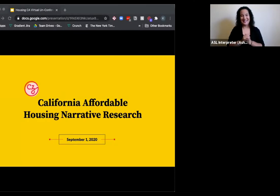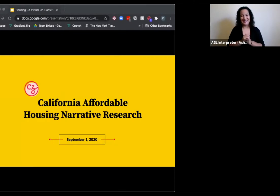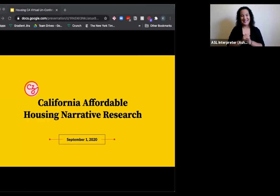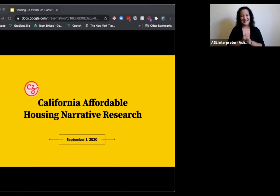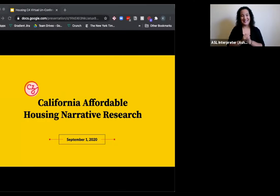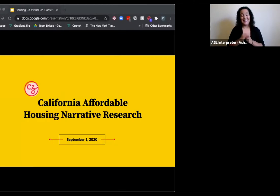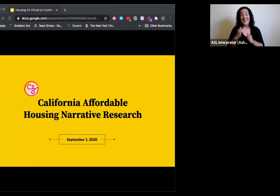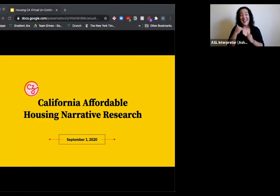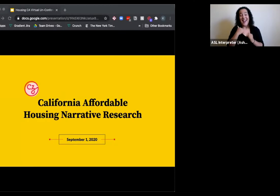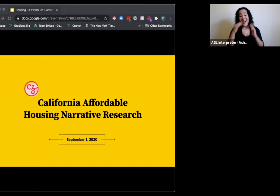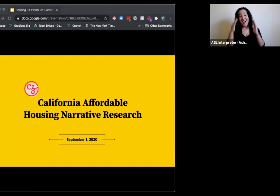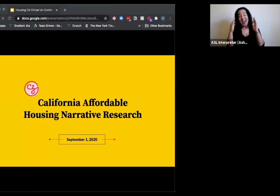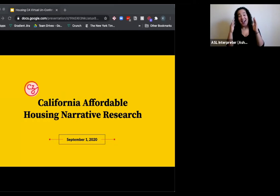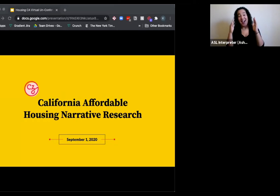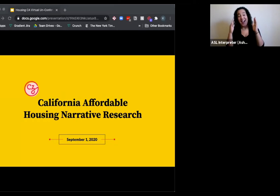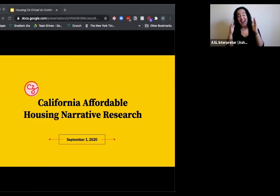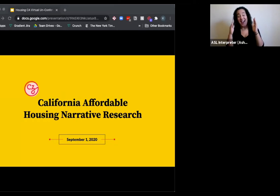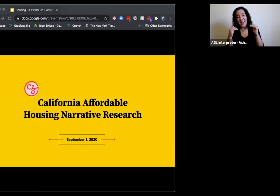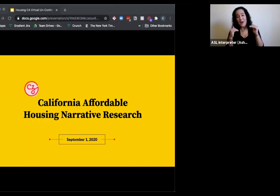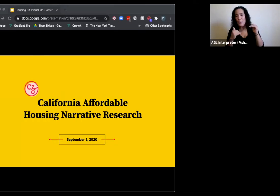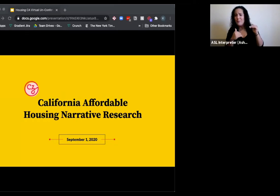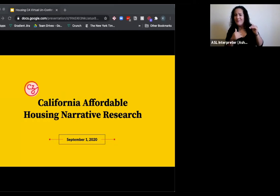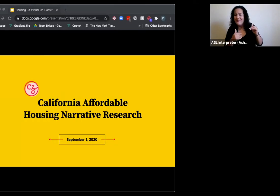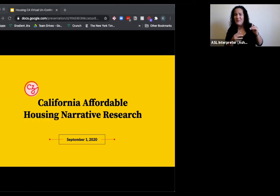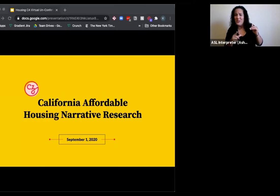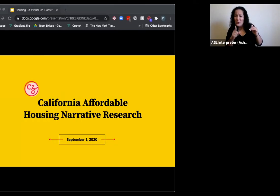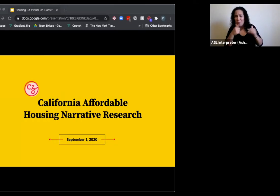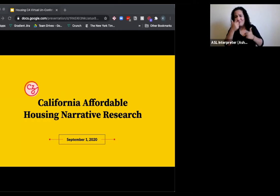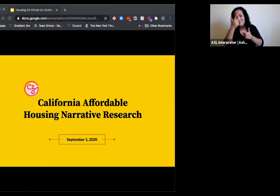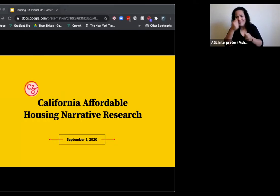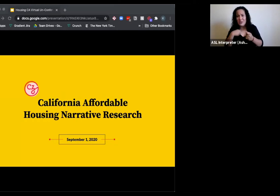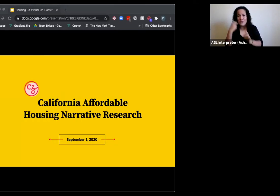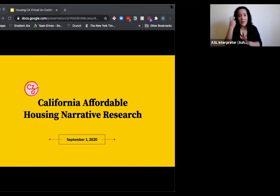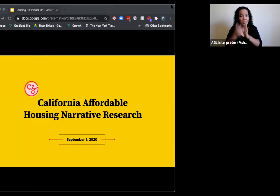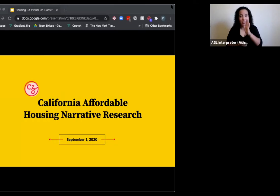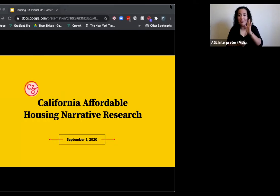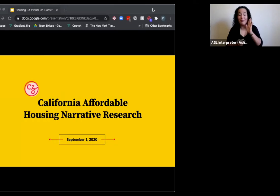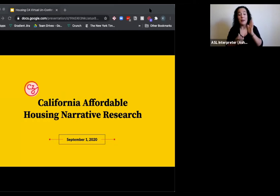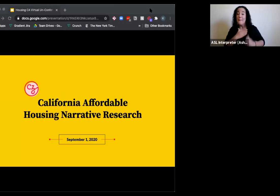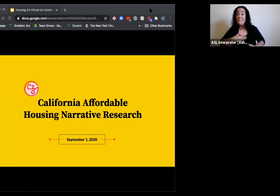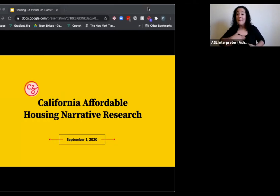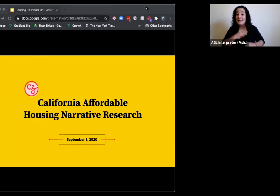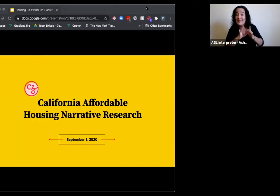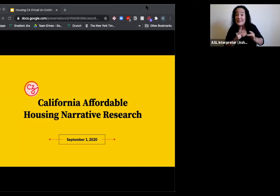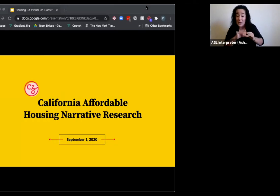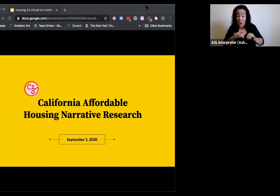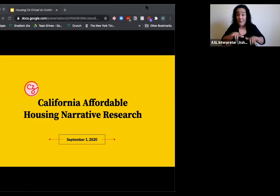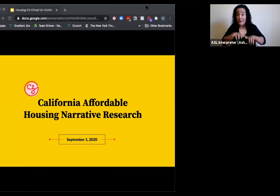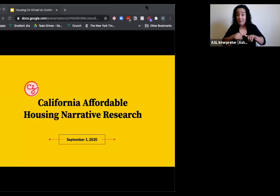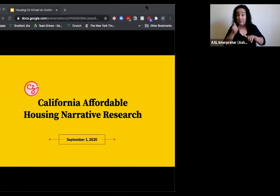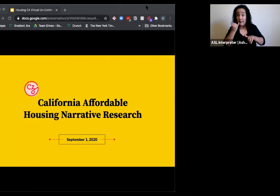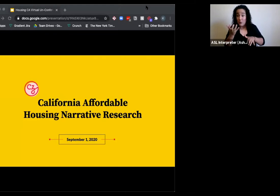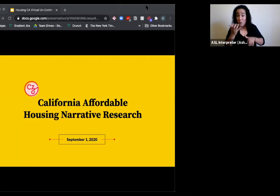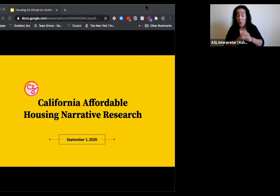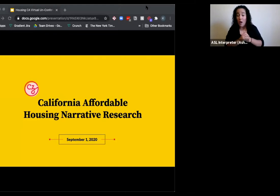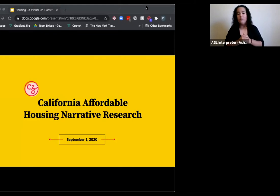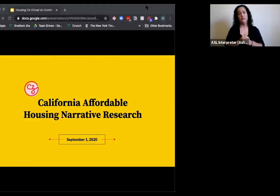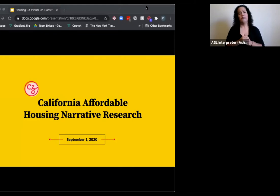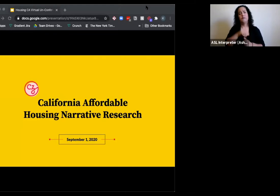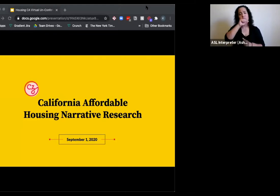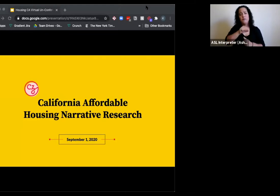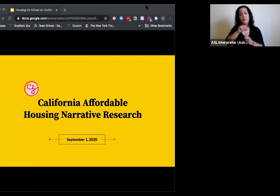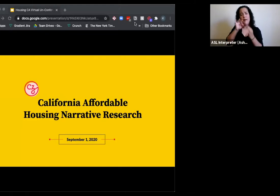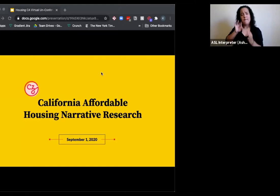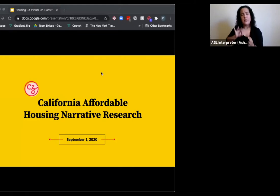I hope this is engaging, interesting. Of course, please comment. This is the first time we share this this widely, so would love some feedback from all of